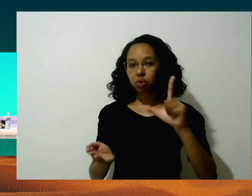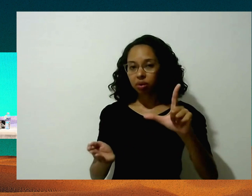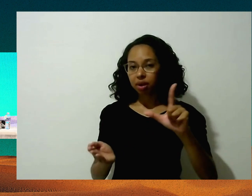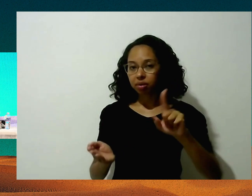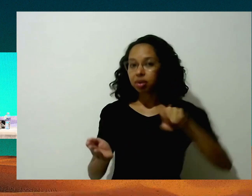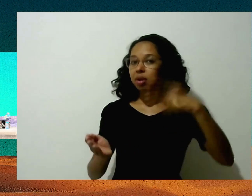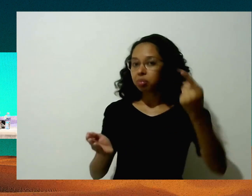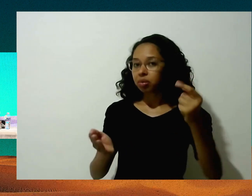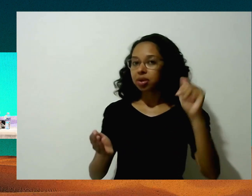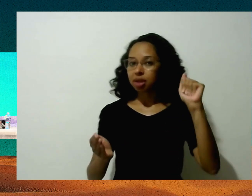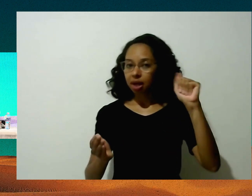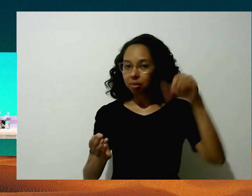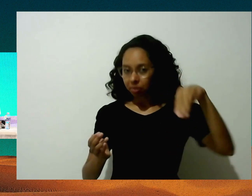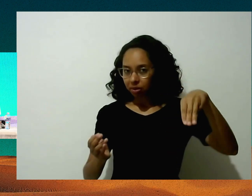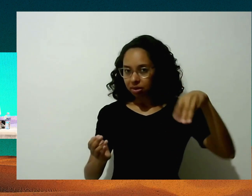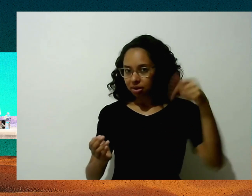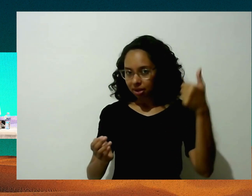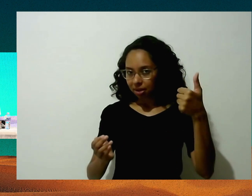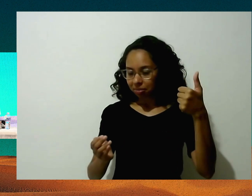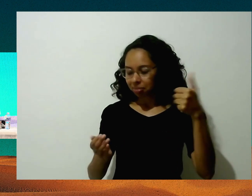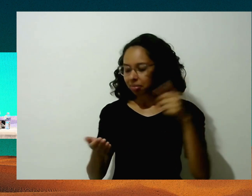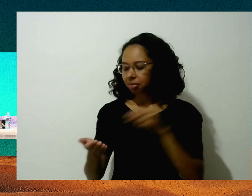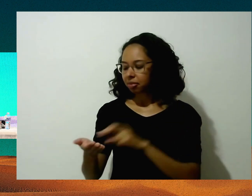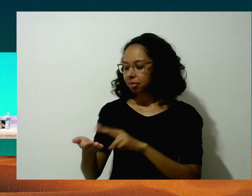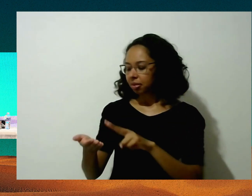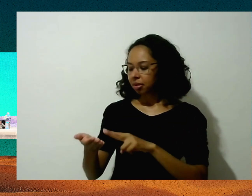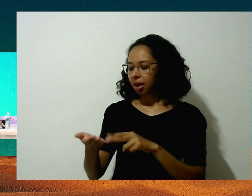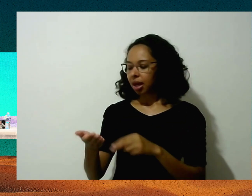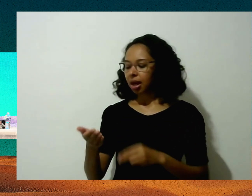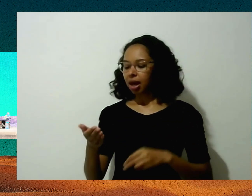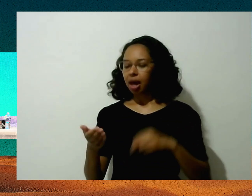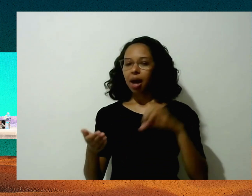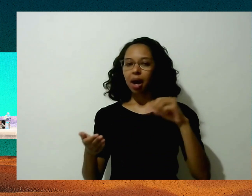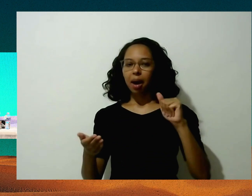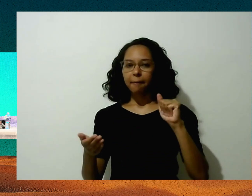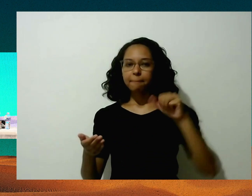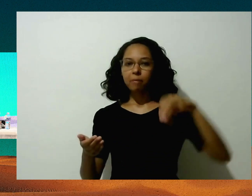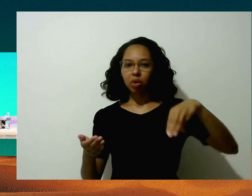8. Amos 3, 7 and